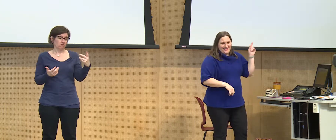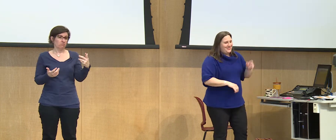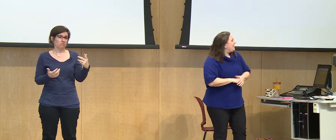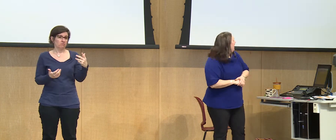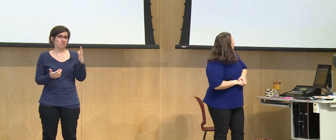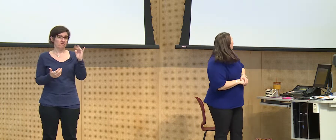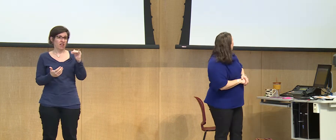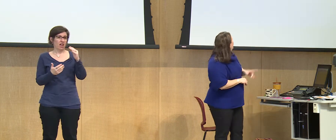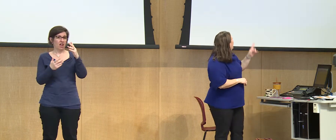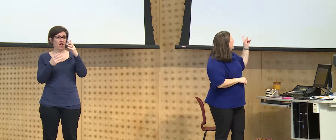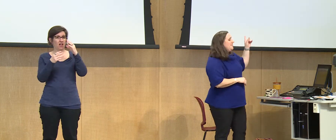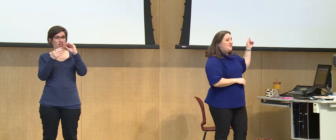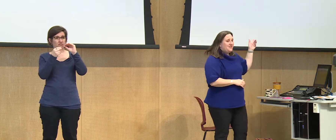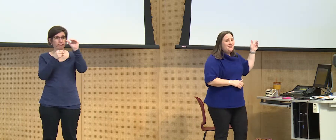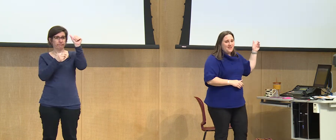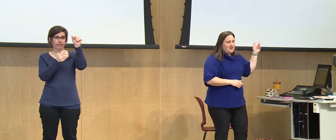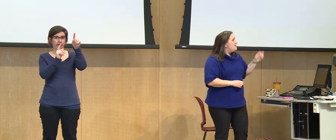that, yeah.